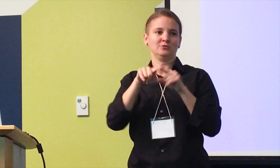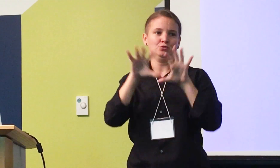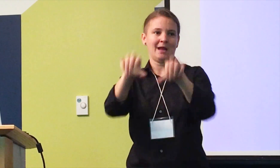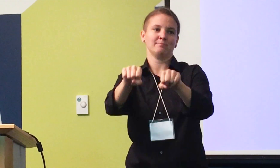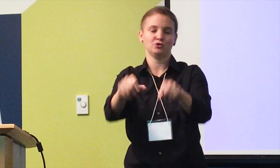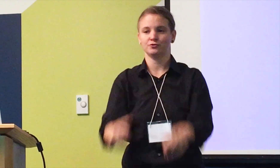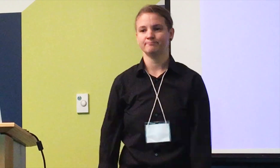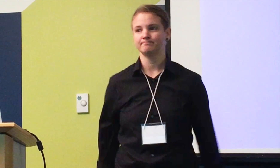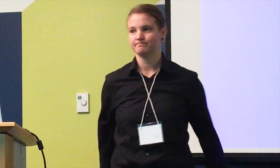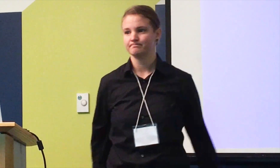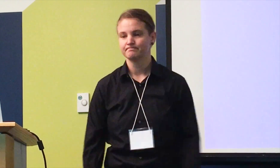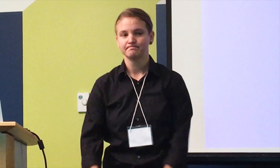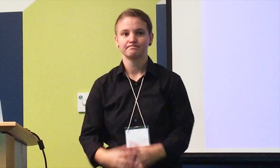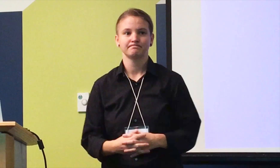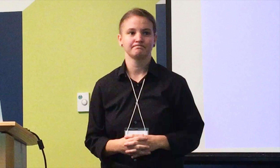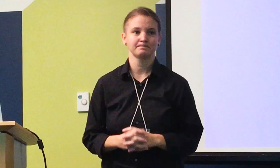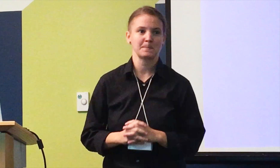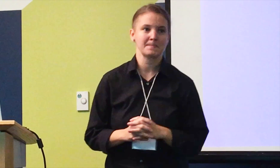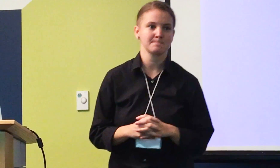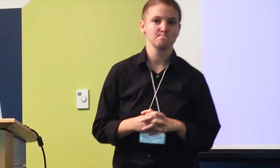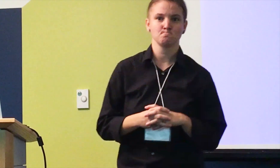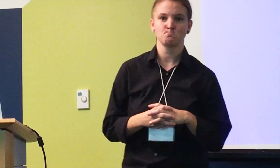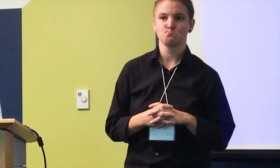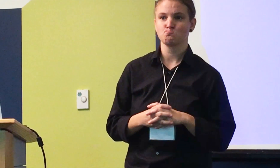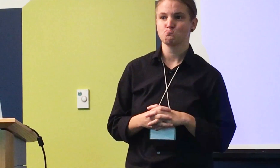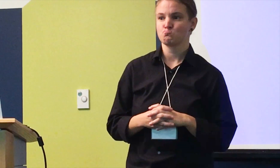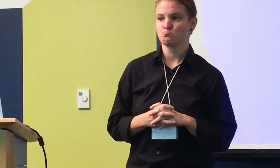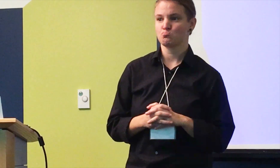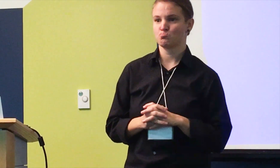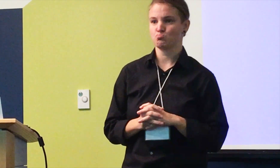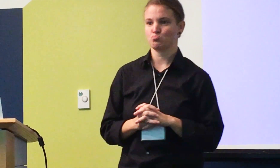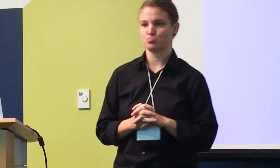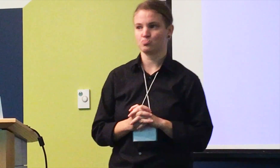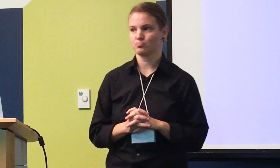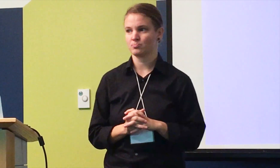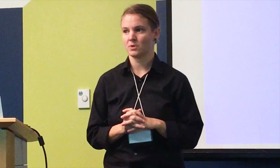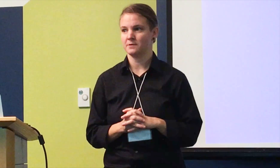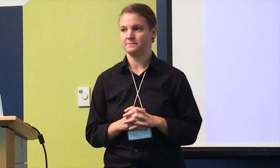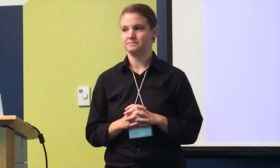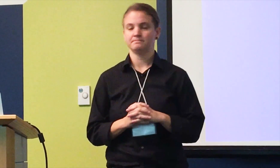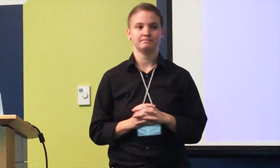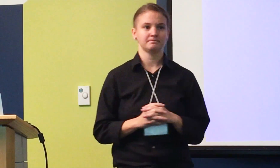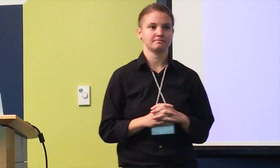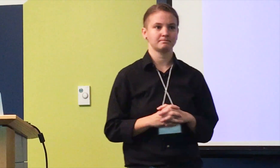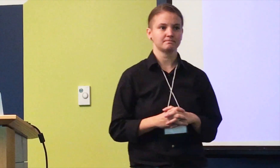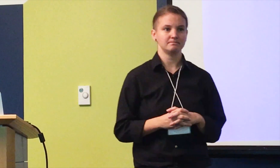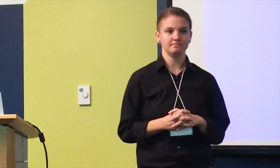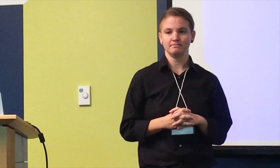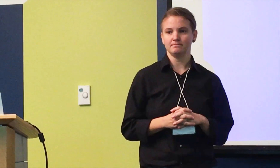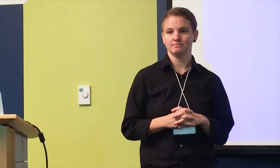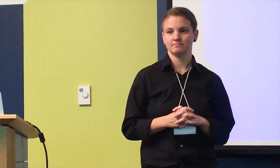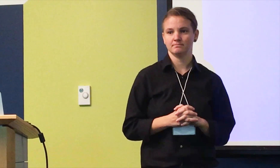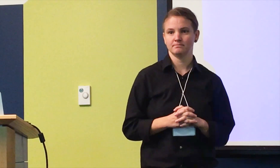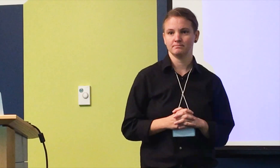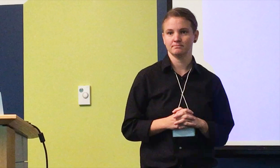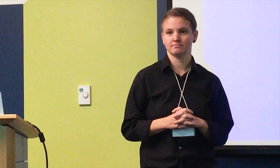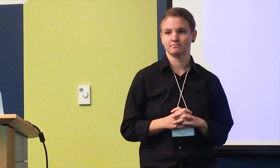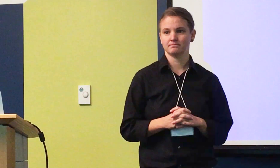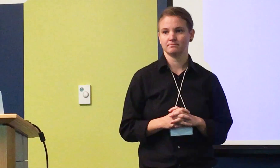of the language that need to be captured and then integrated. It's not a linear language, it's a simultaneous language. So 4 or 5 things are happening at